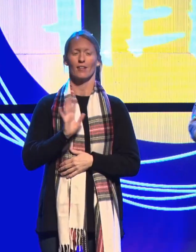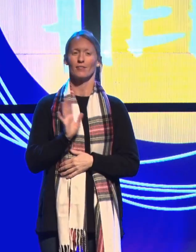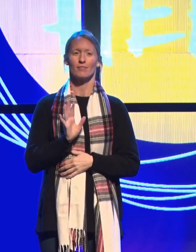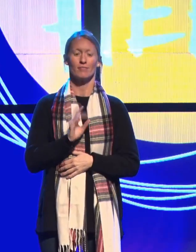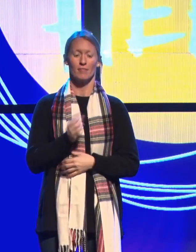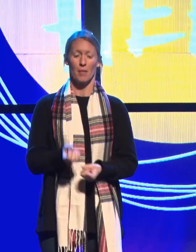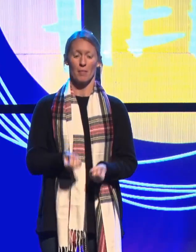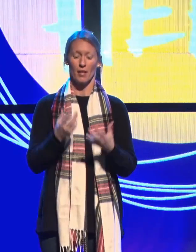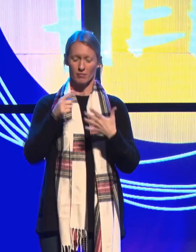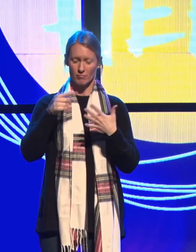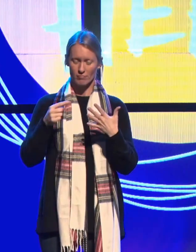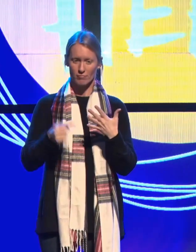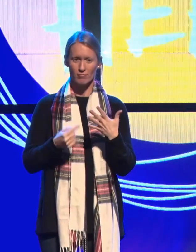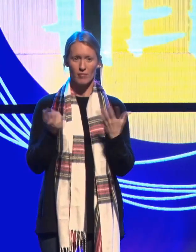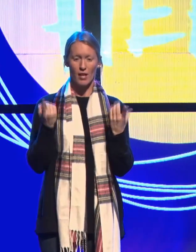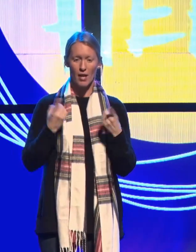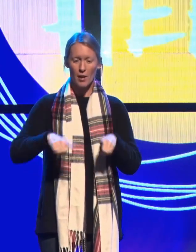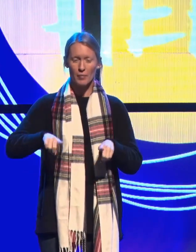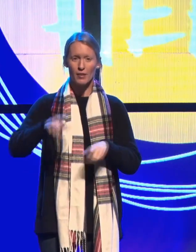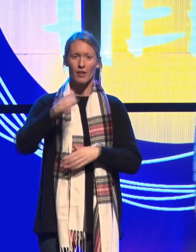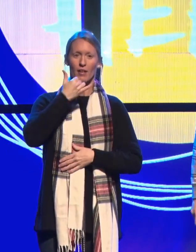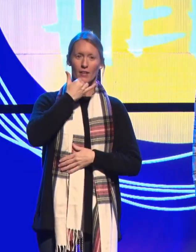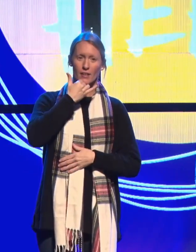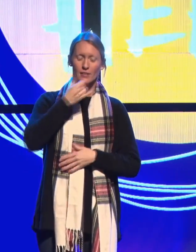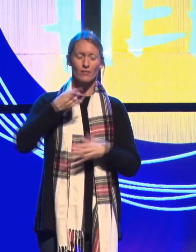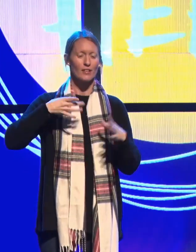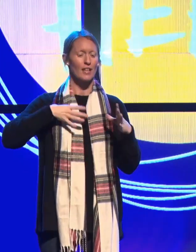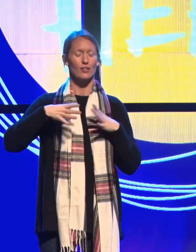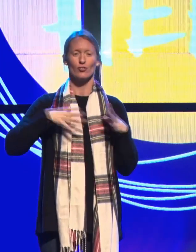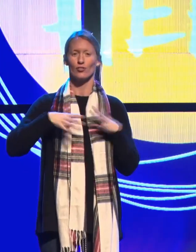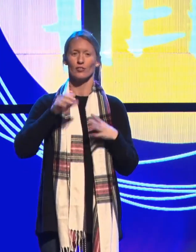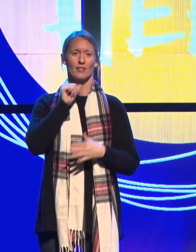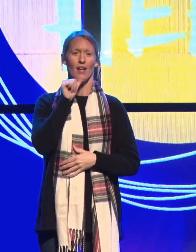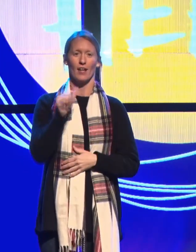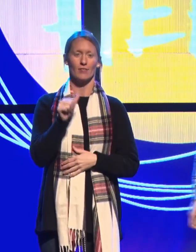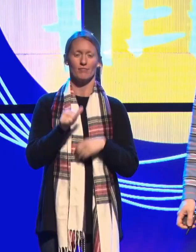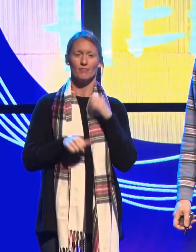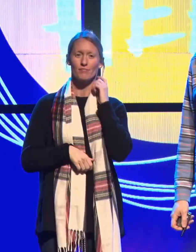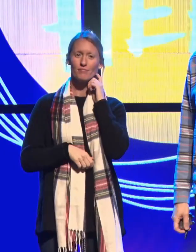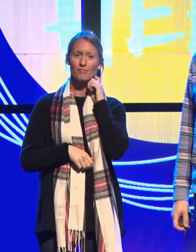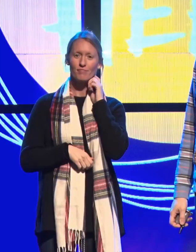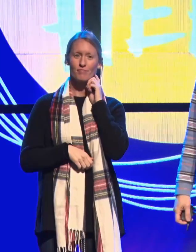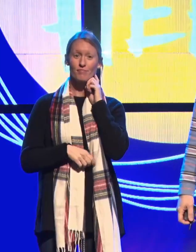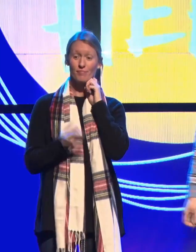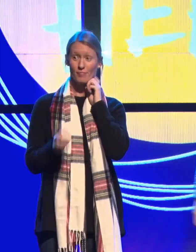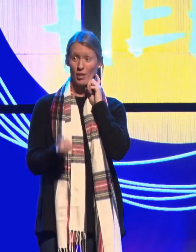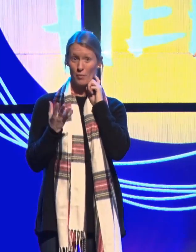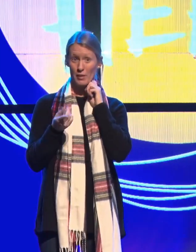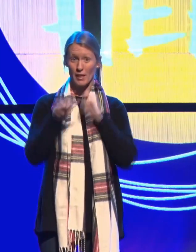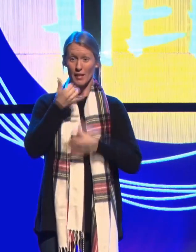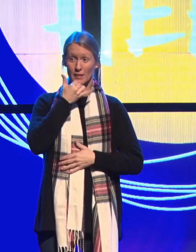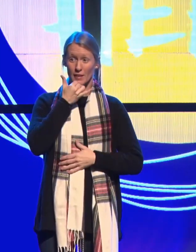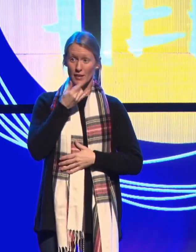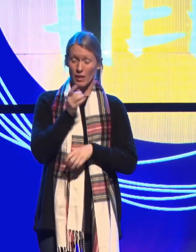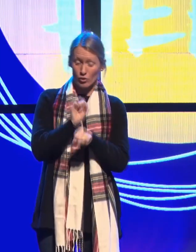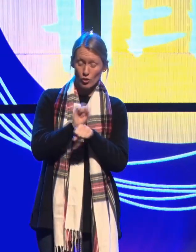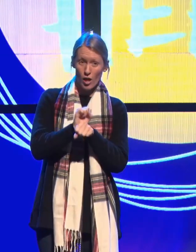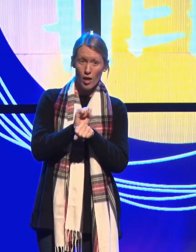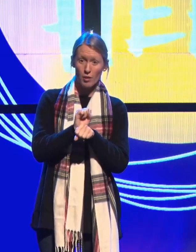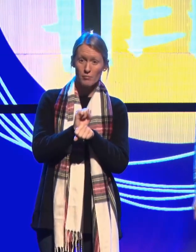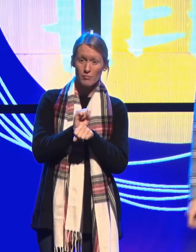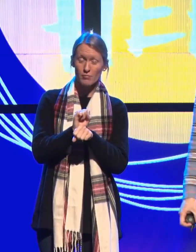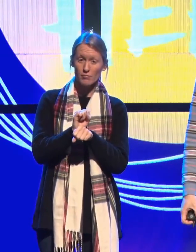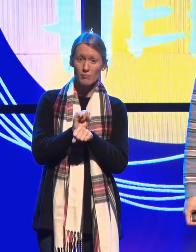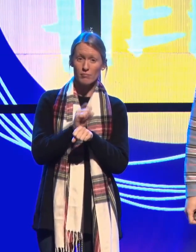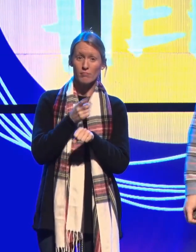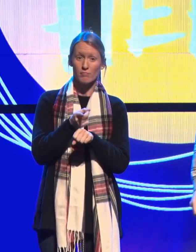in our lives on accident. Vacation isn't one of them. How many of you have accidentally gotten a job before? Like that could